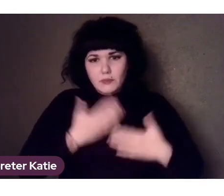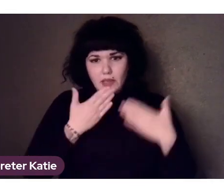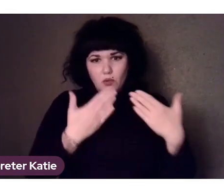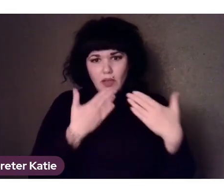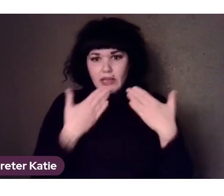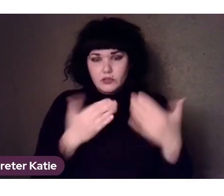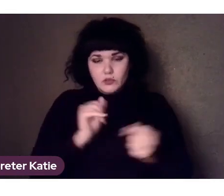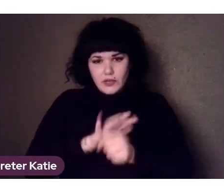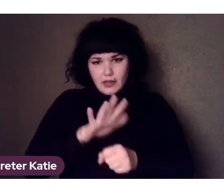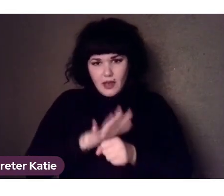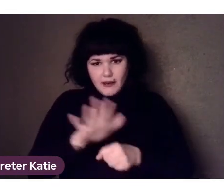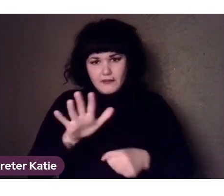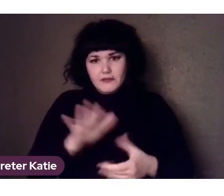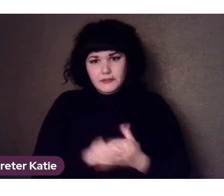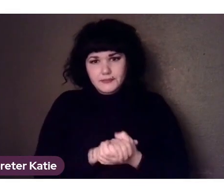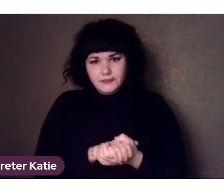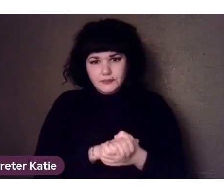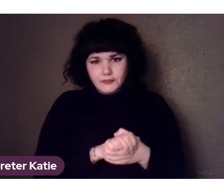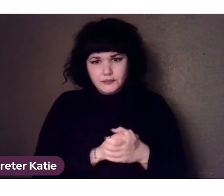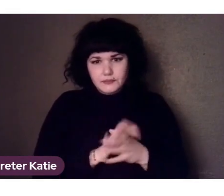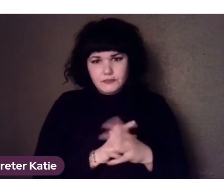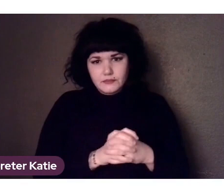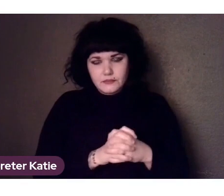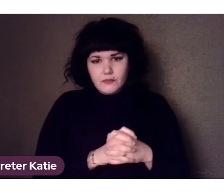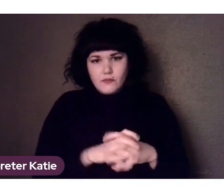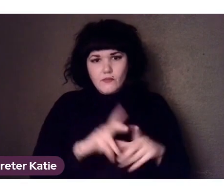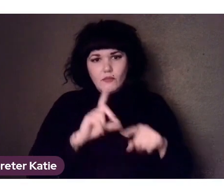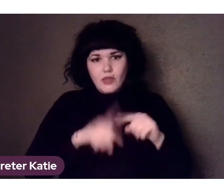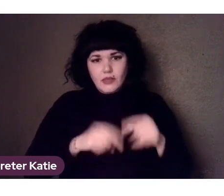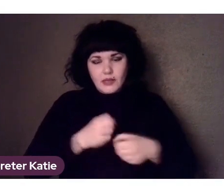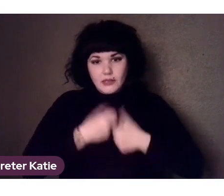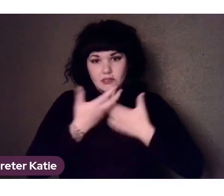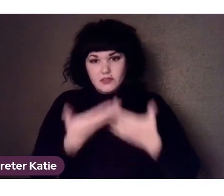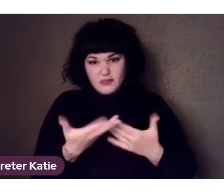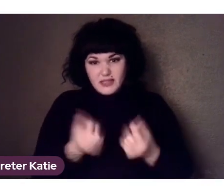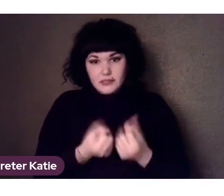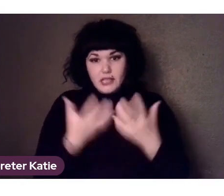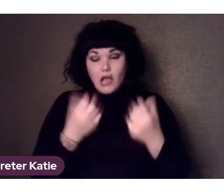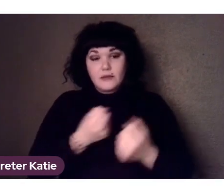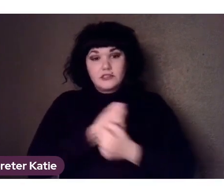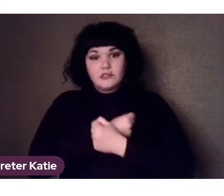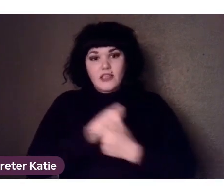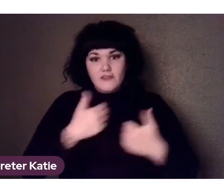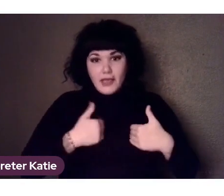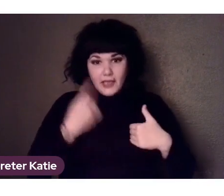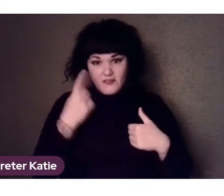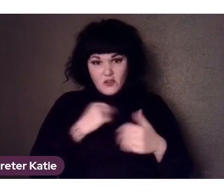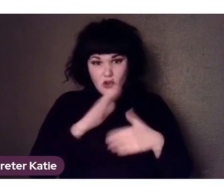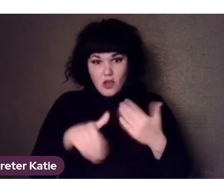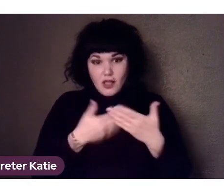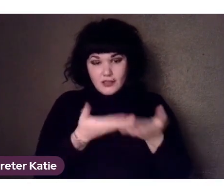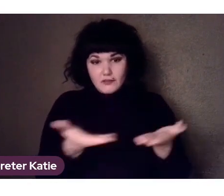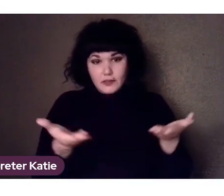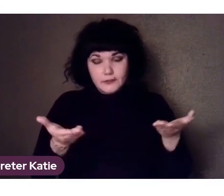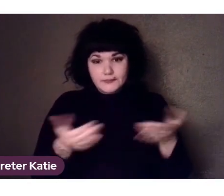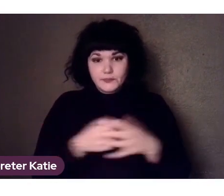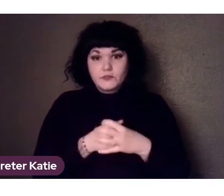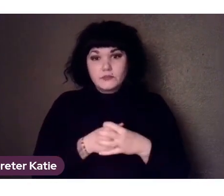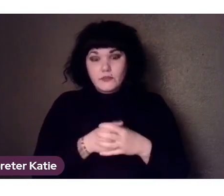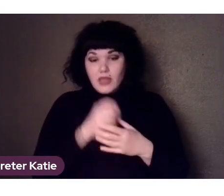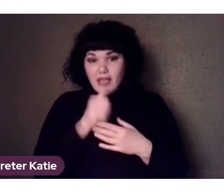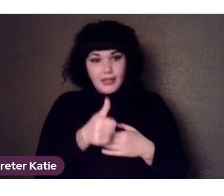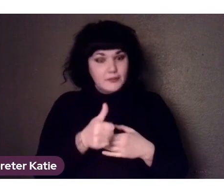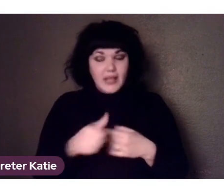enough. I cannot express how much love I have for all of you. I am not completely out of the